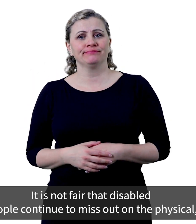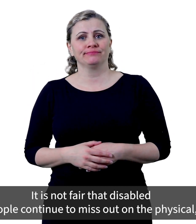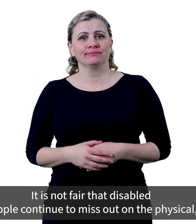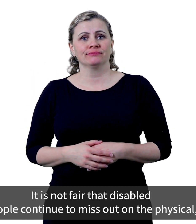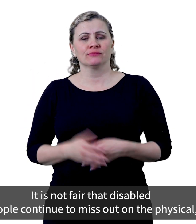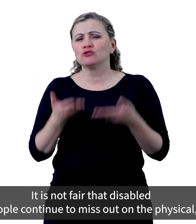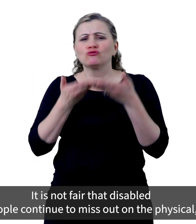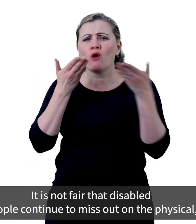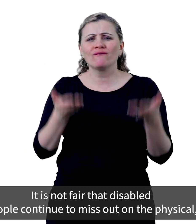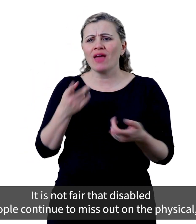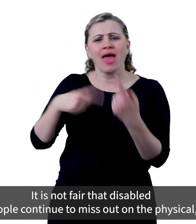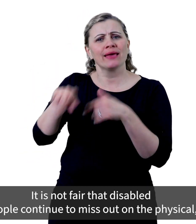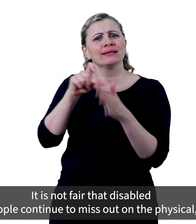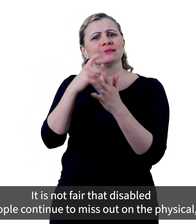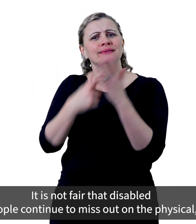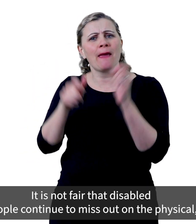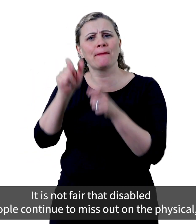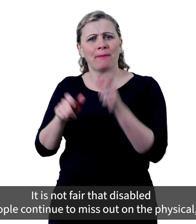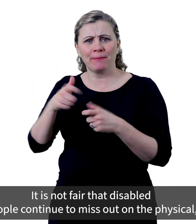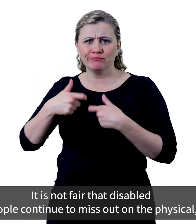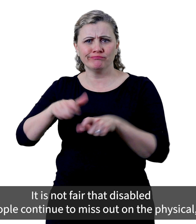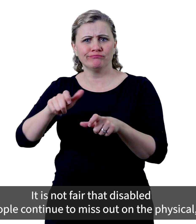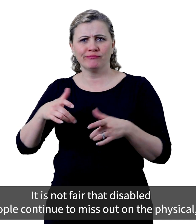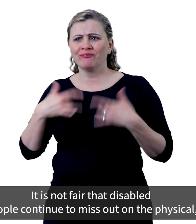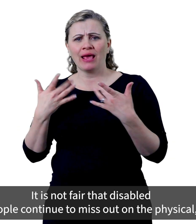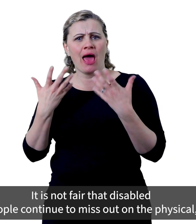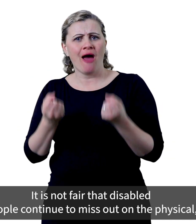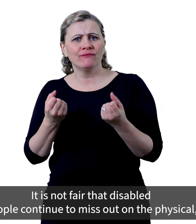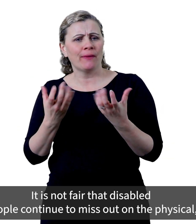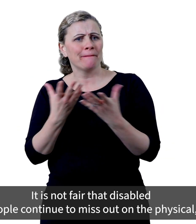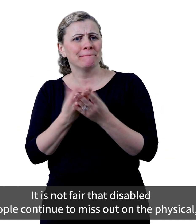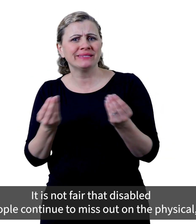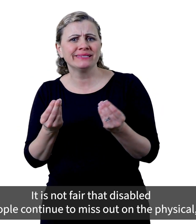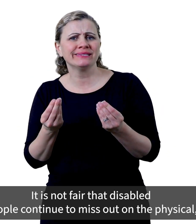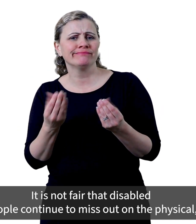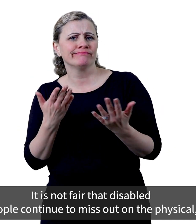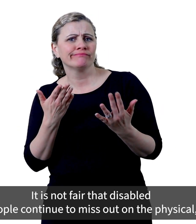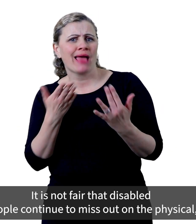It is not fair that disabled people continue to miss out on the physical,